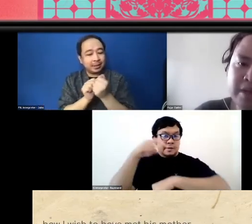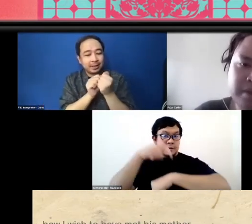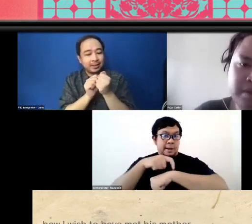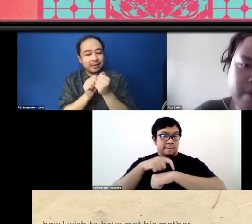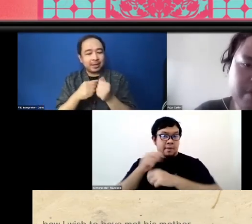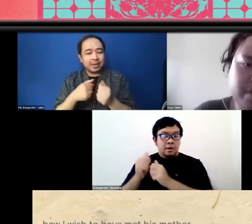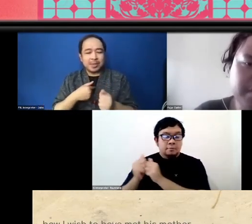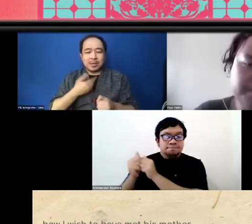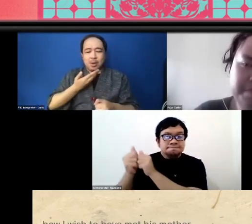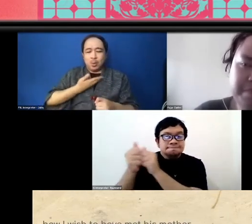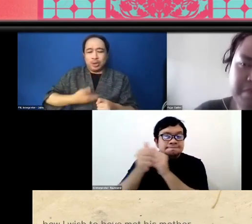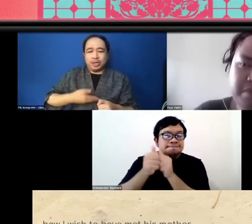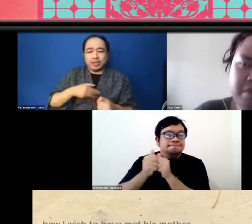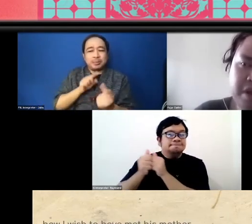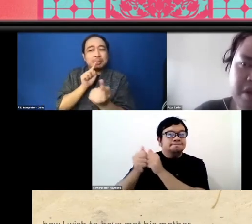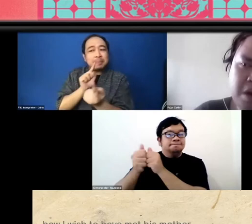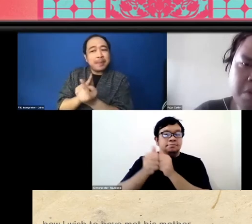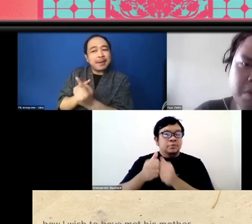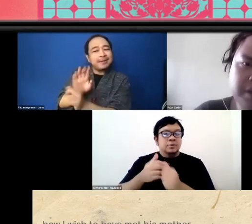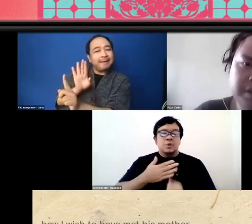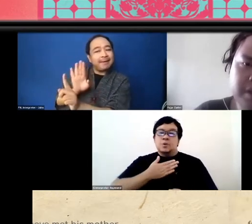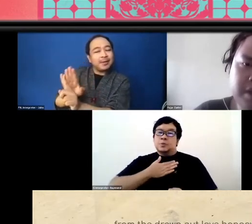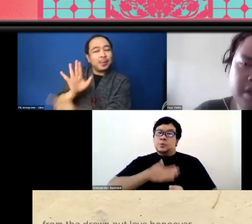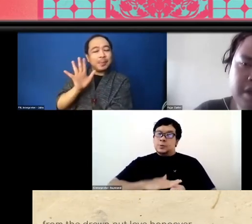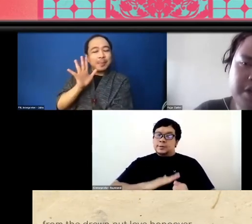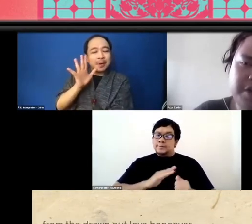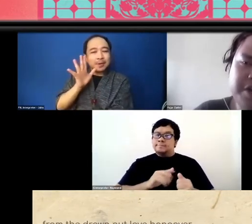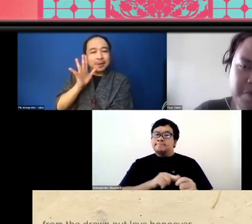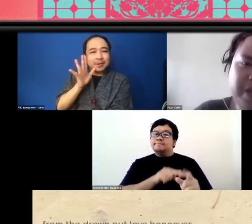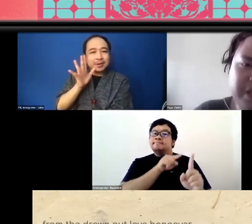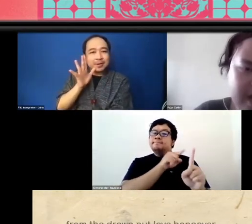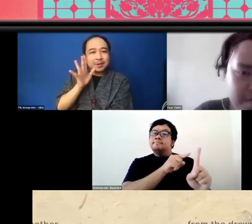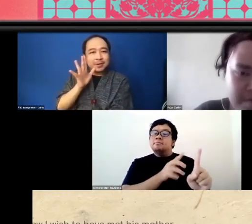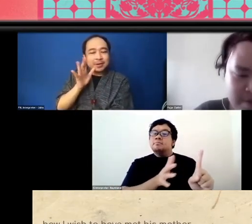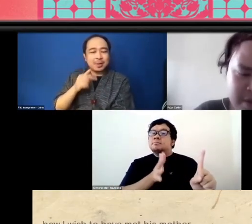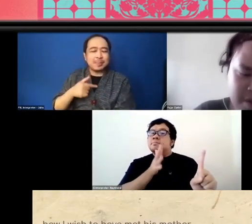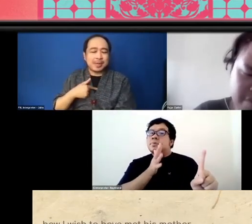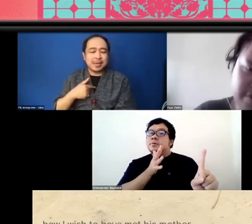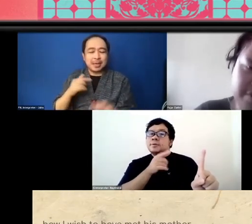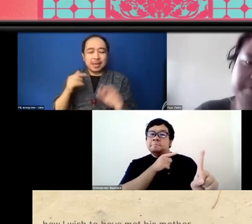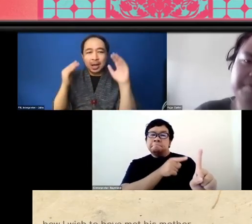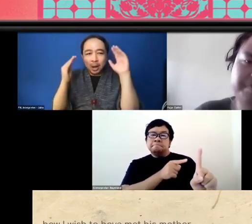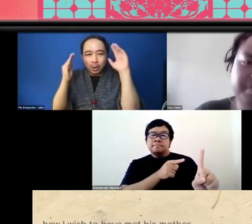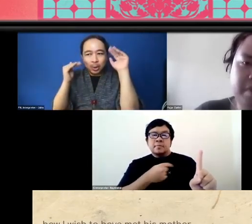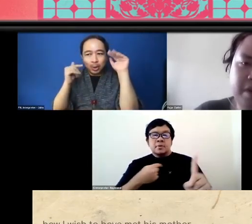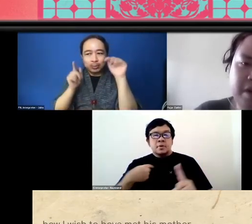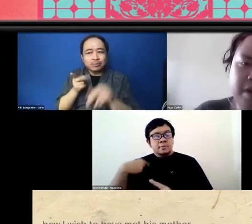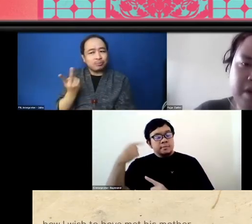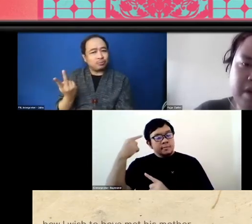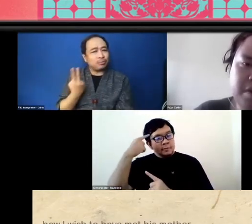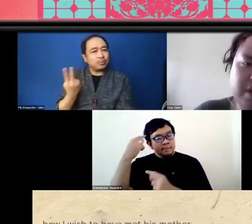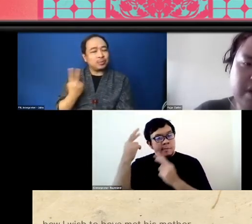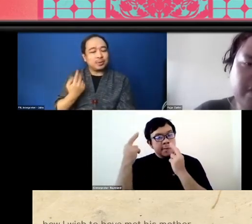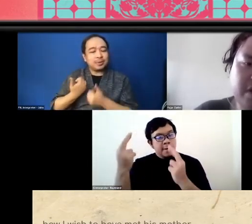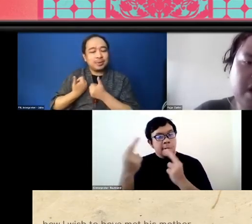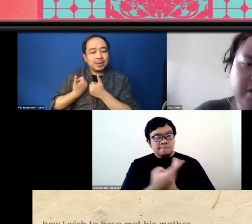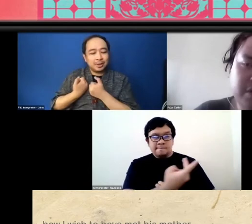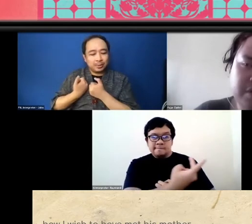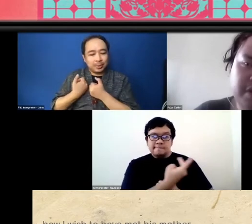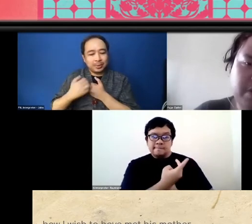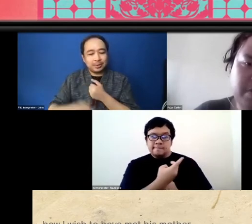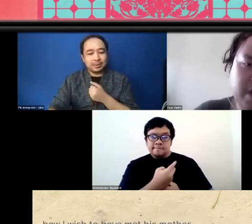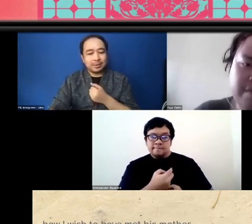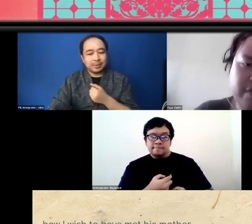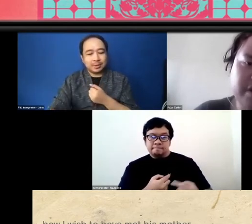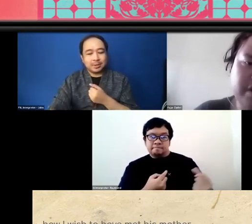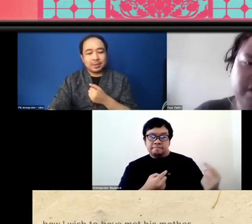met his mother. How I wish he really had been my lover. How I never got to